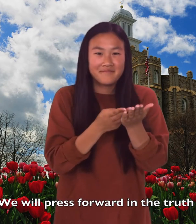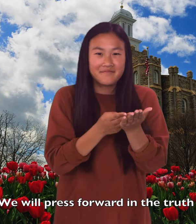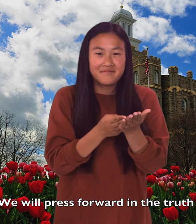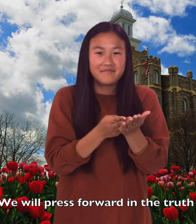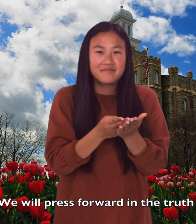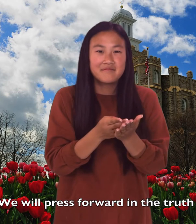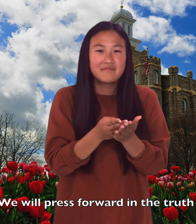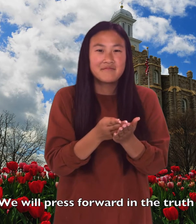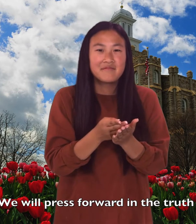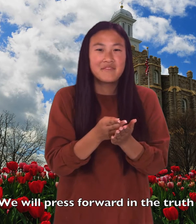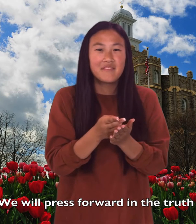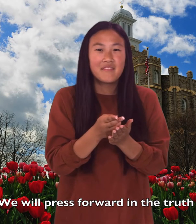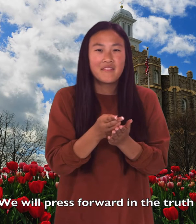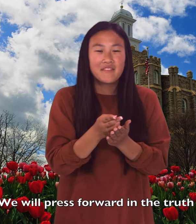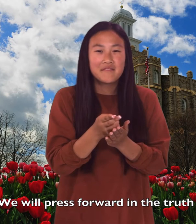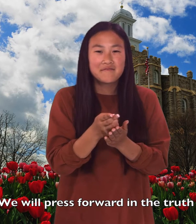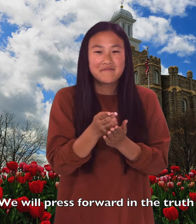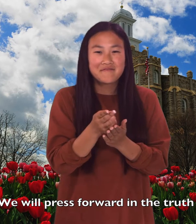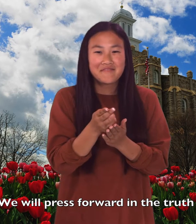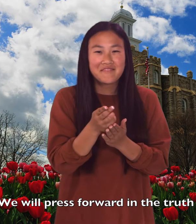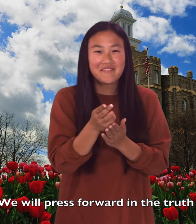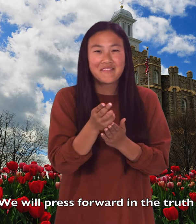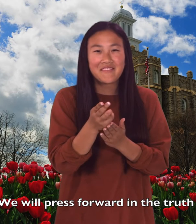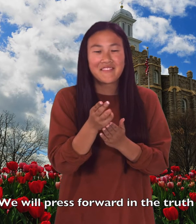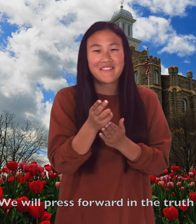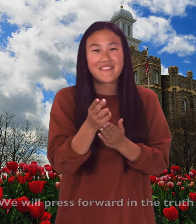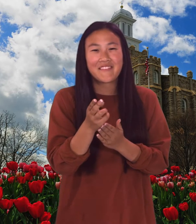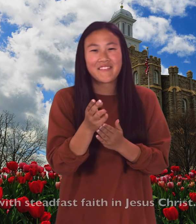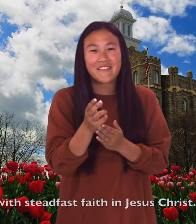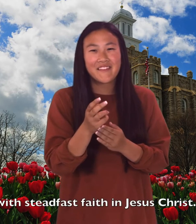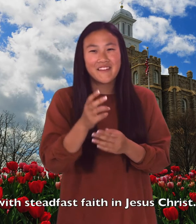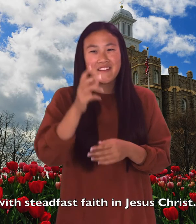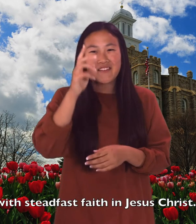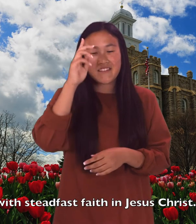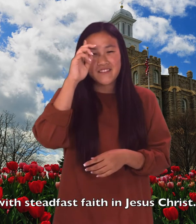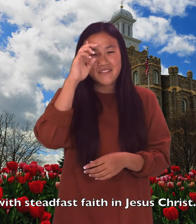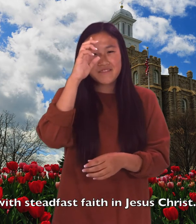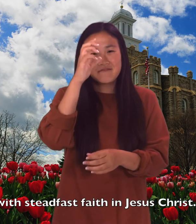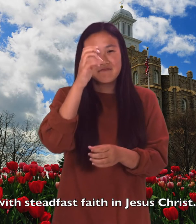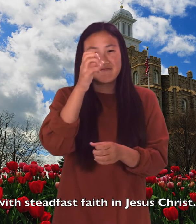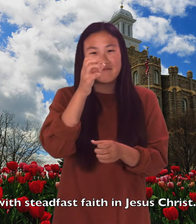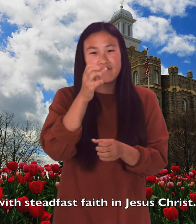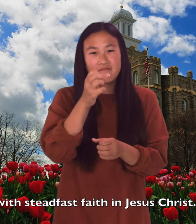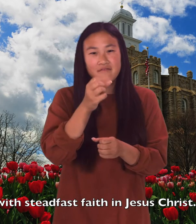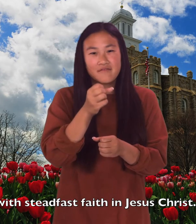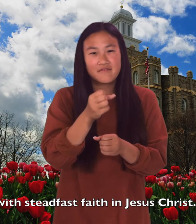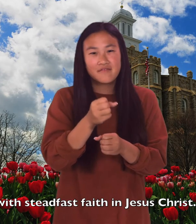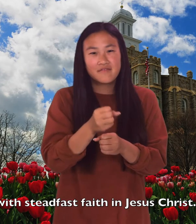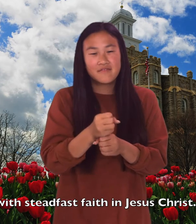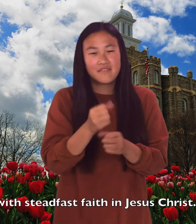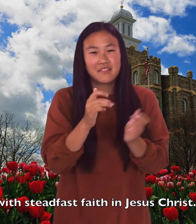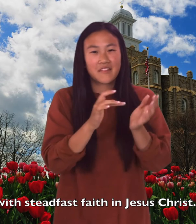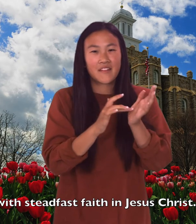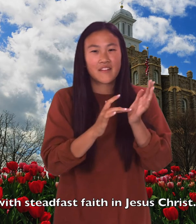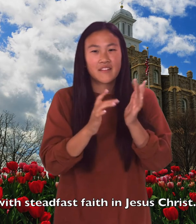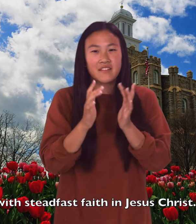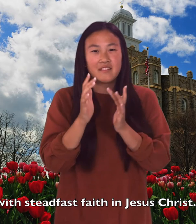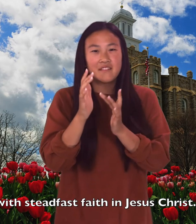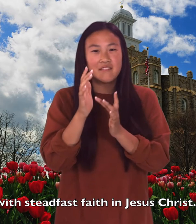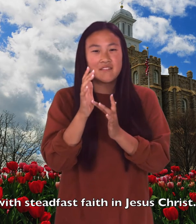in the truth With steadfast faith in Jesus